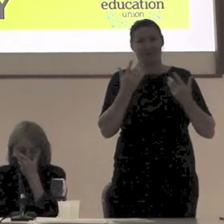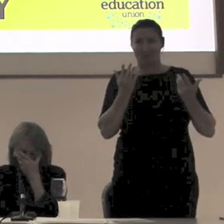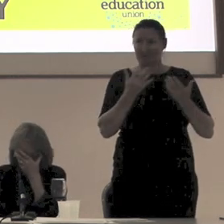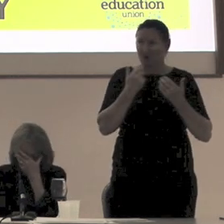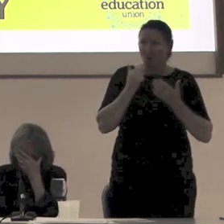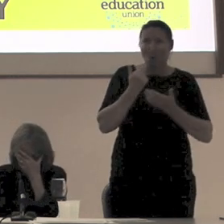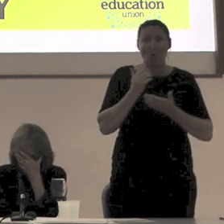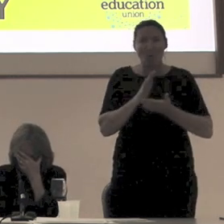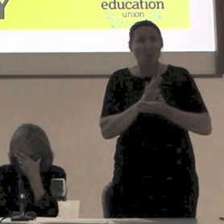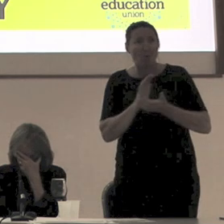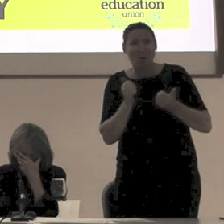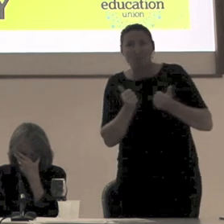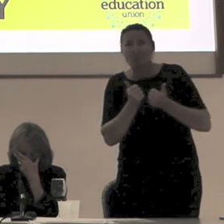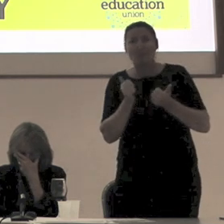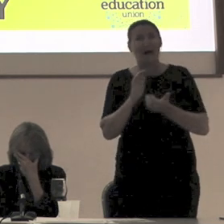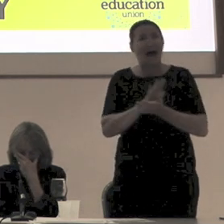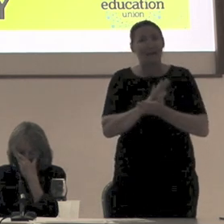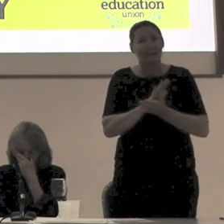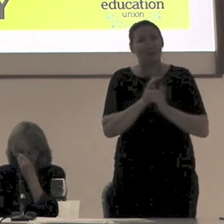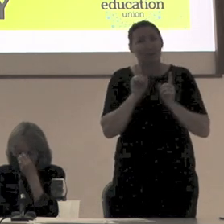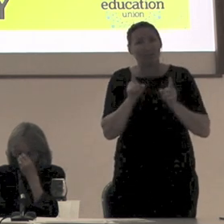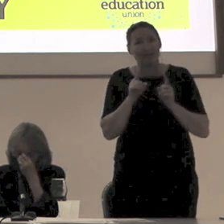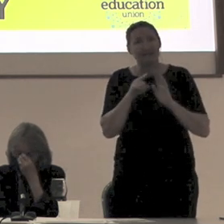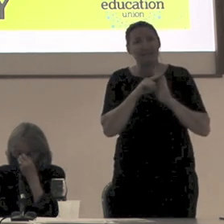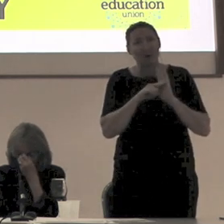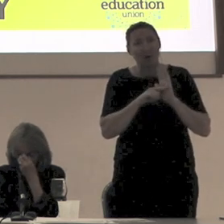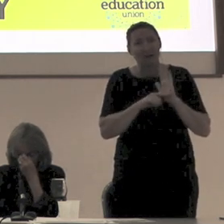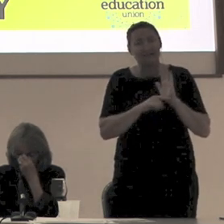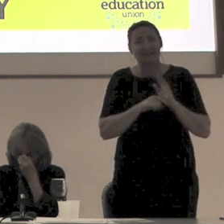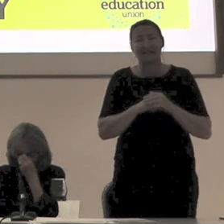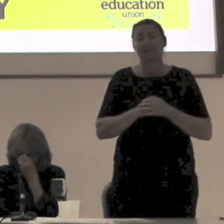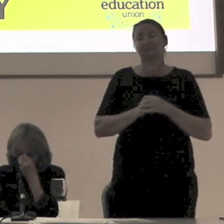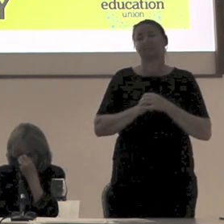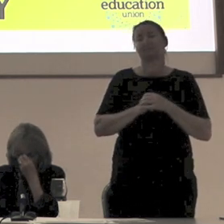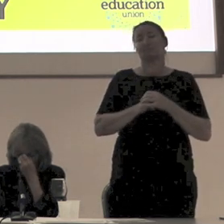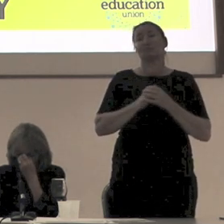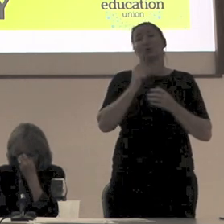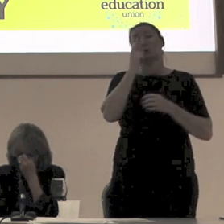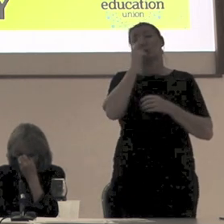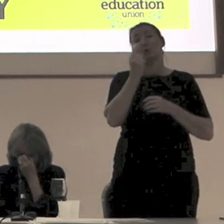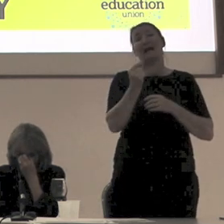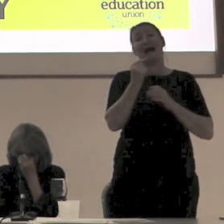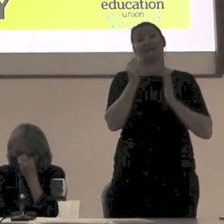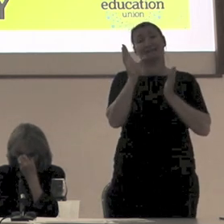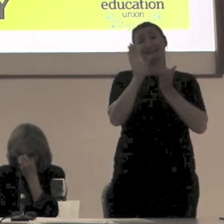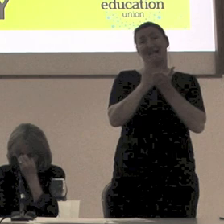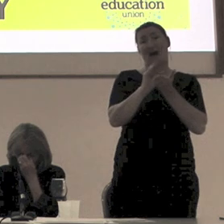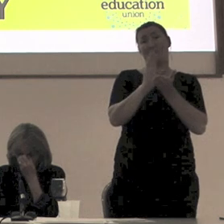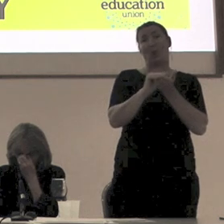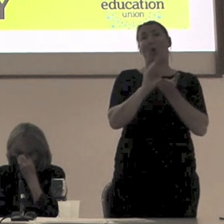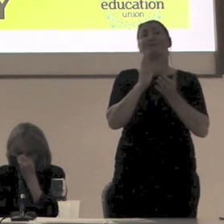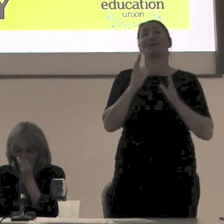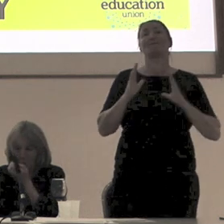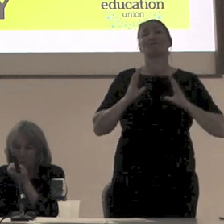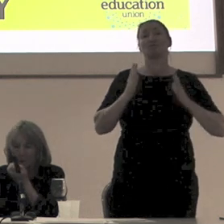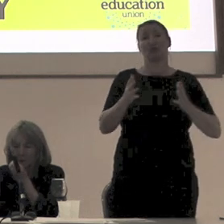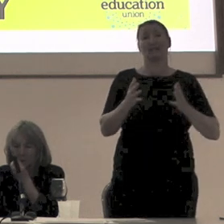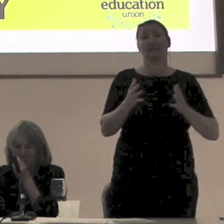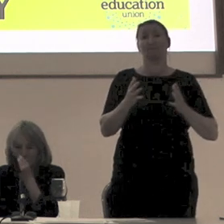of the toolkit resources are available to download free from the NEU